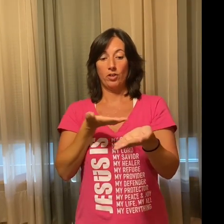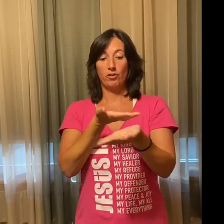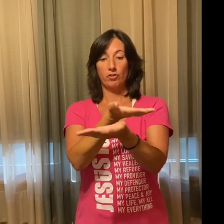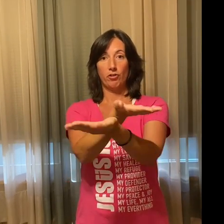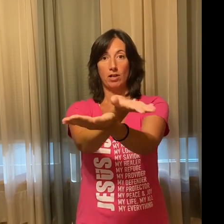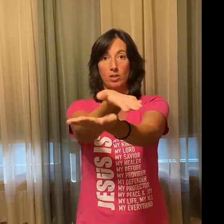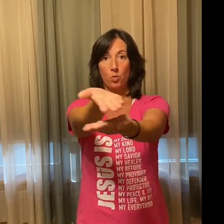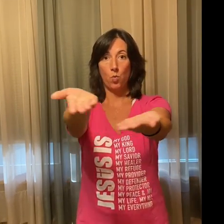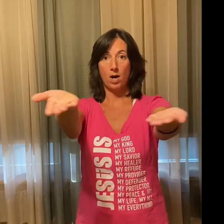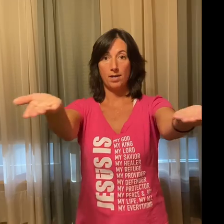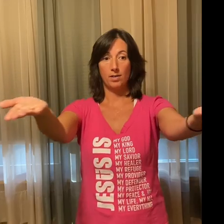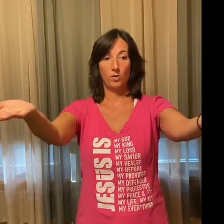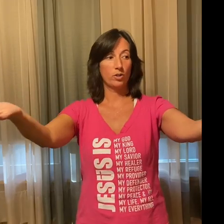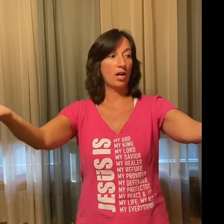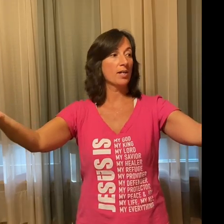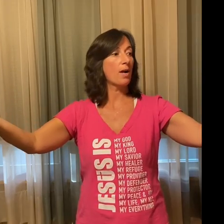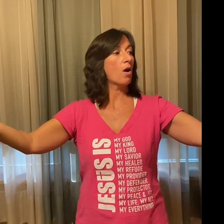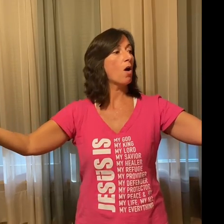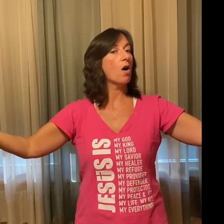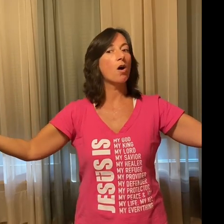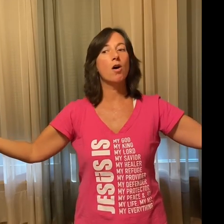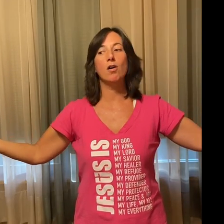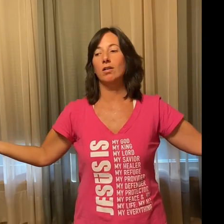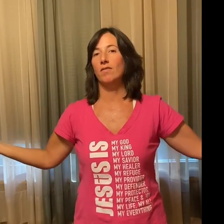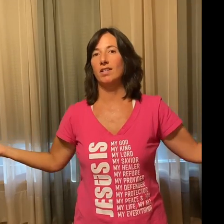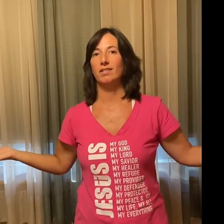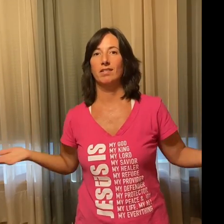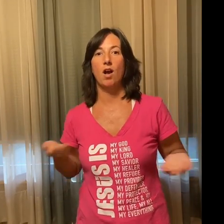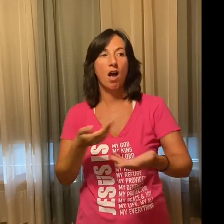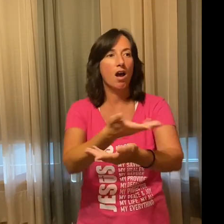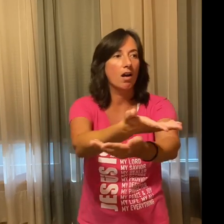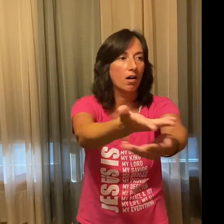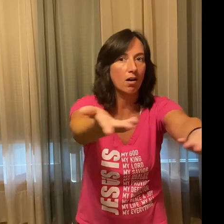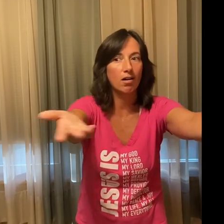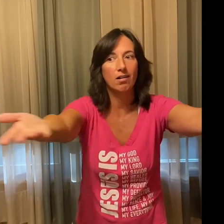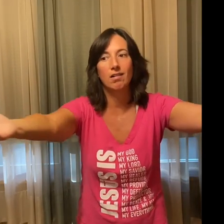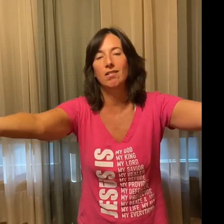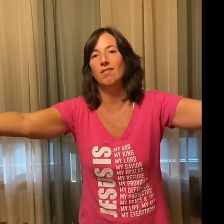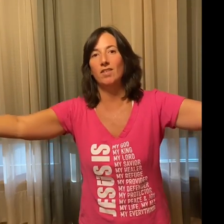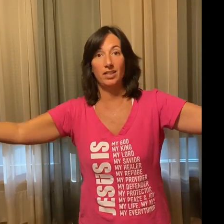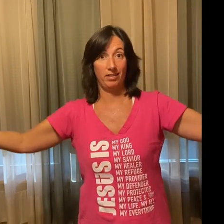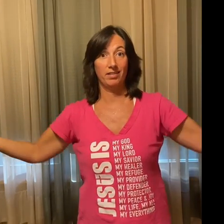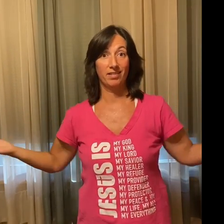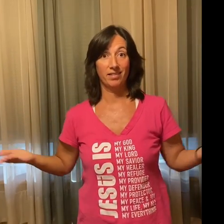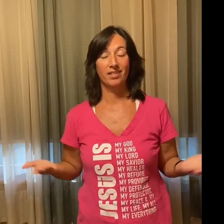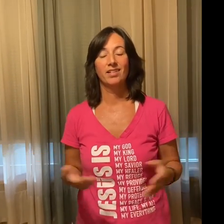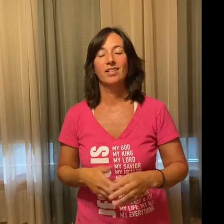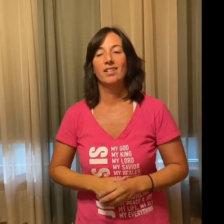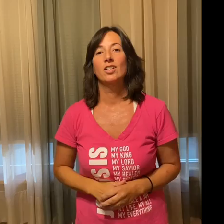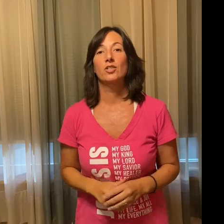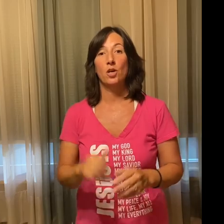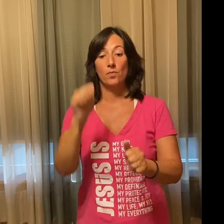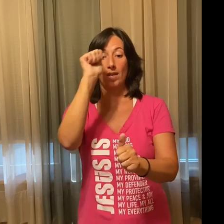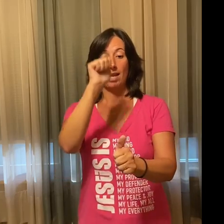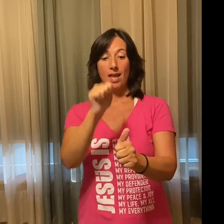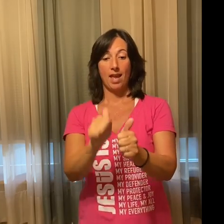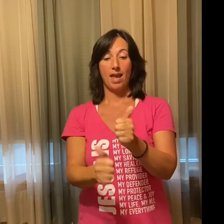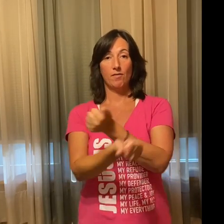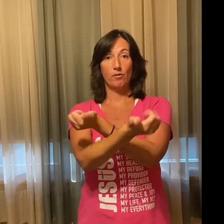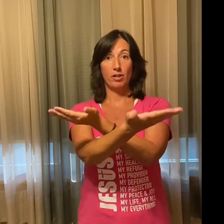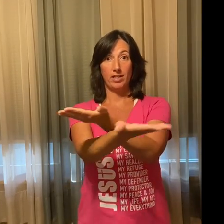We're going to crisscross one. So we're talking about all of us. All of us. So